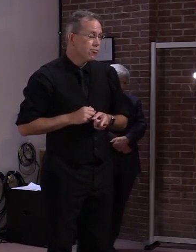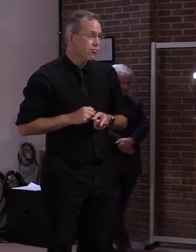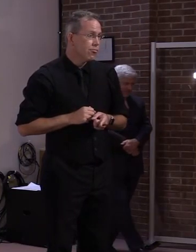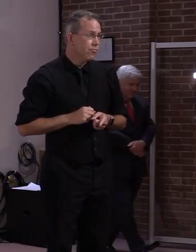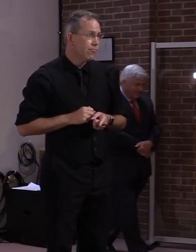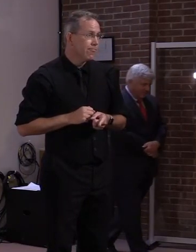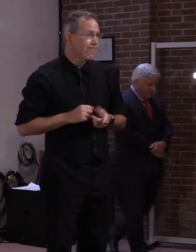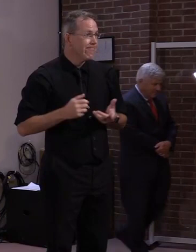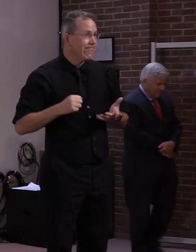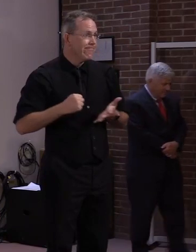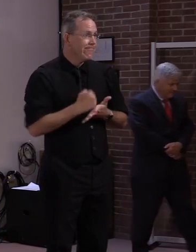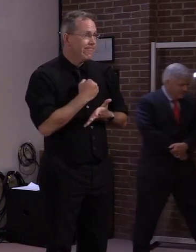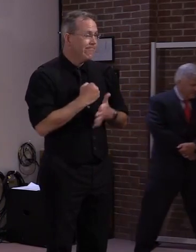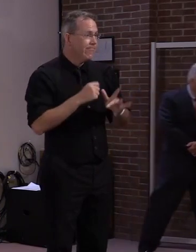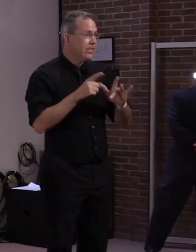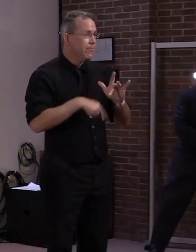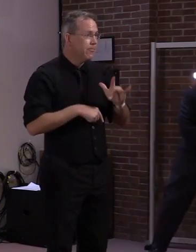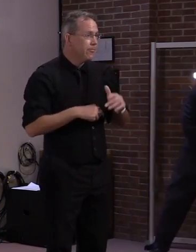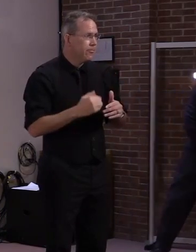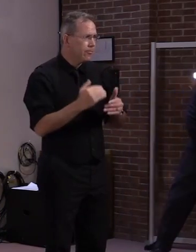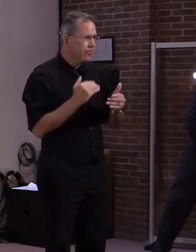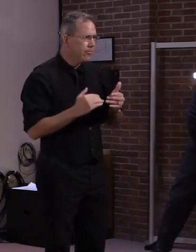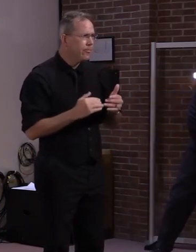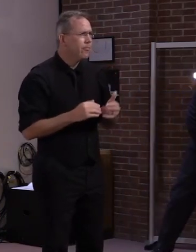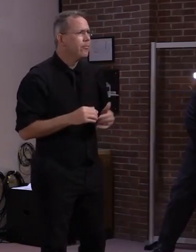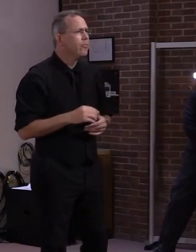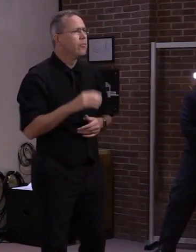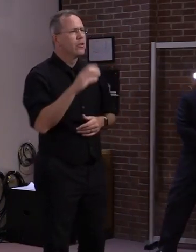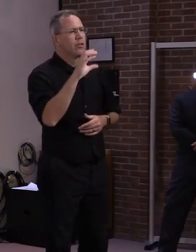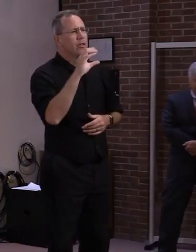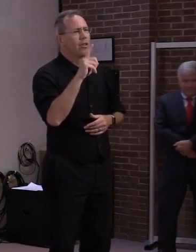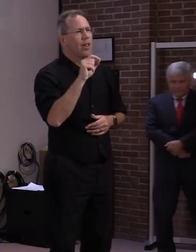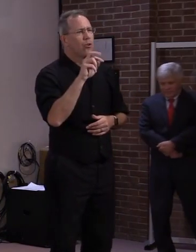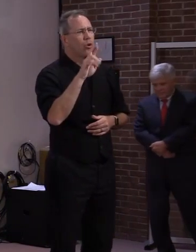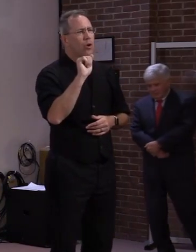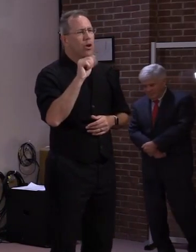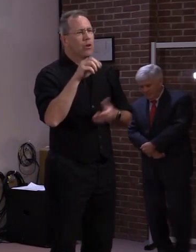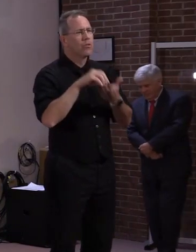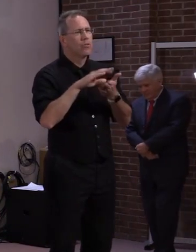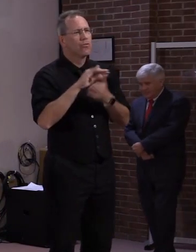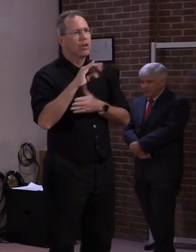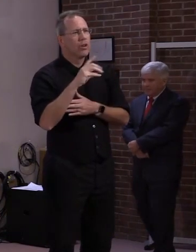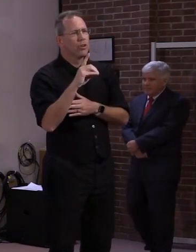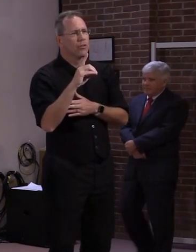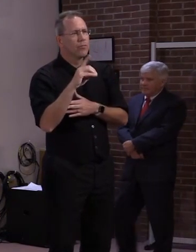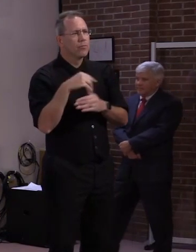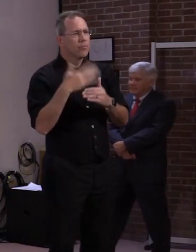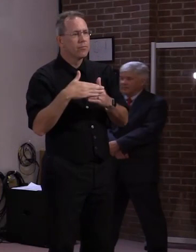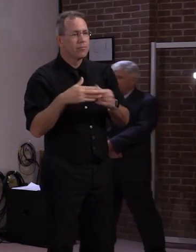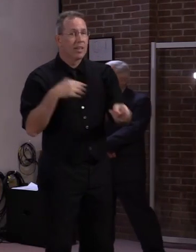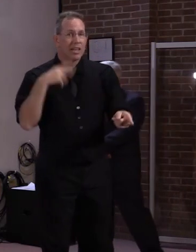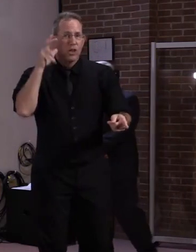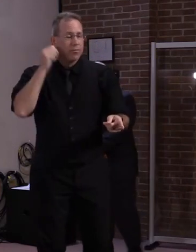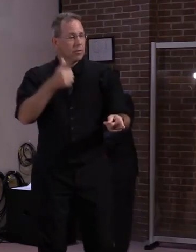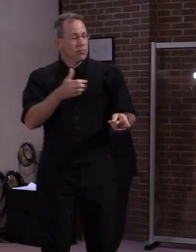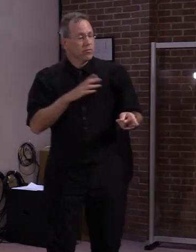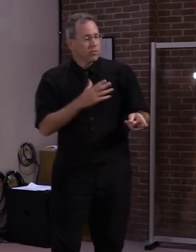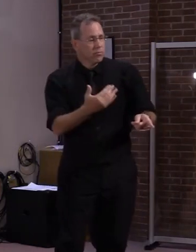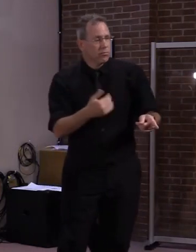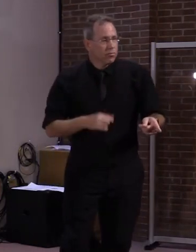all right we'll move to andrew mcgregor caledonian record uh yes good afternoon can you hear me we can